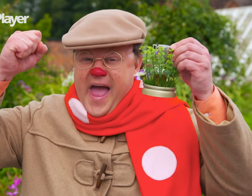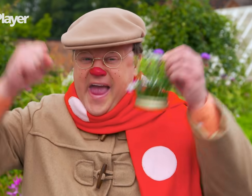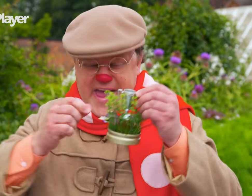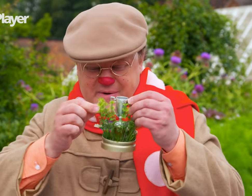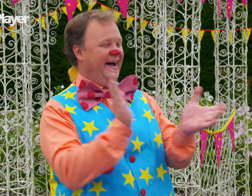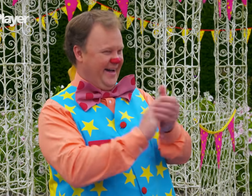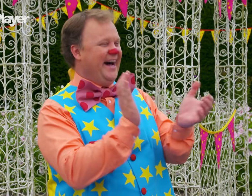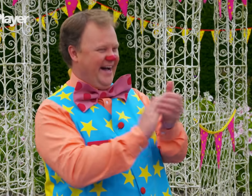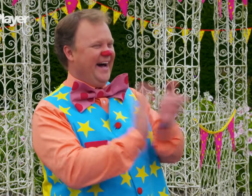Hey!